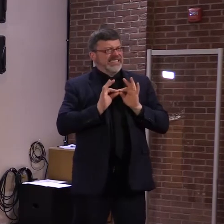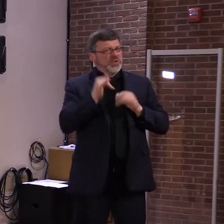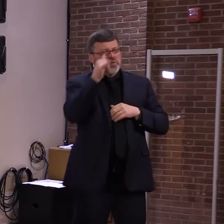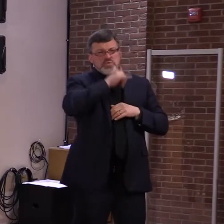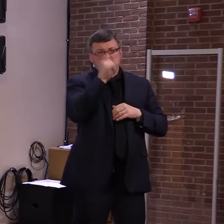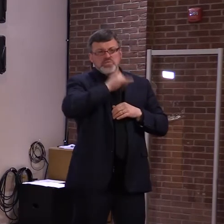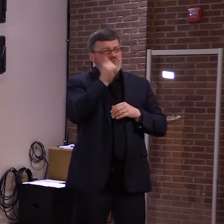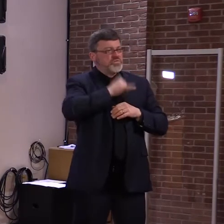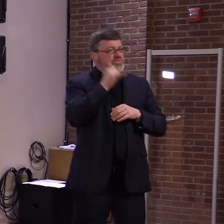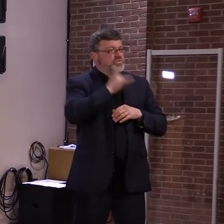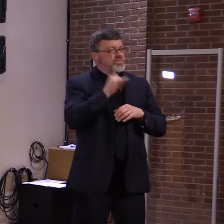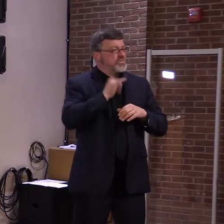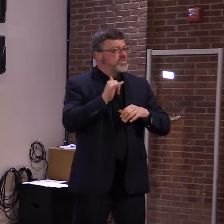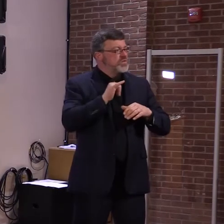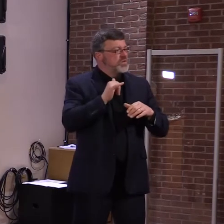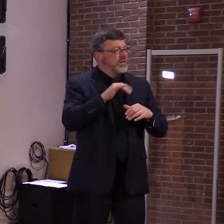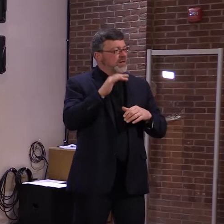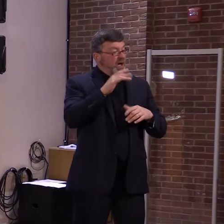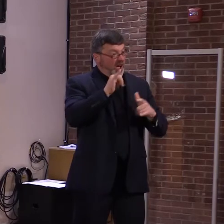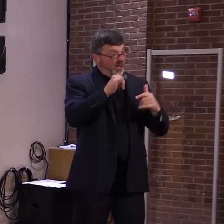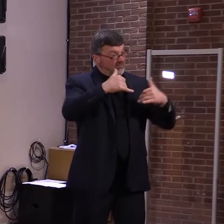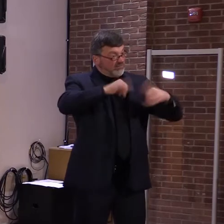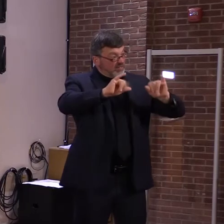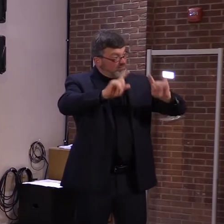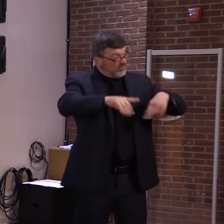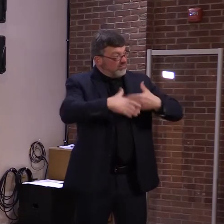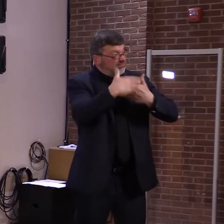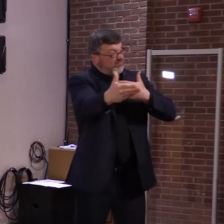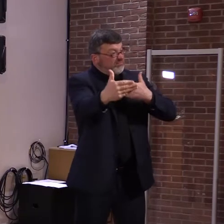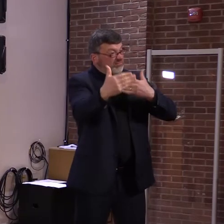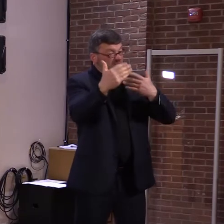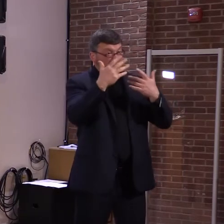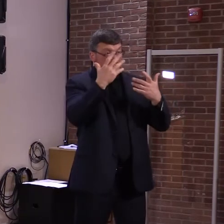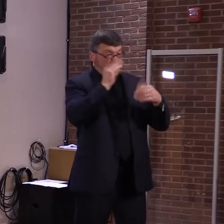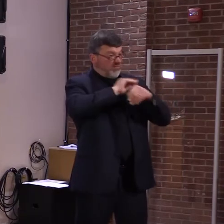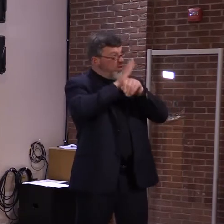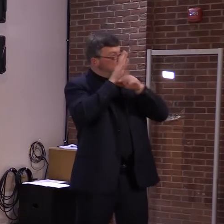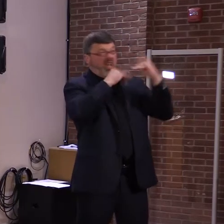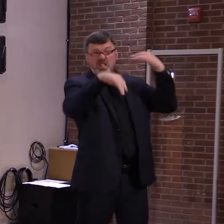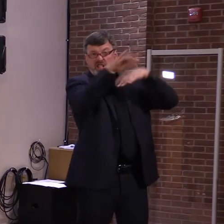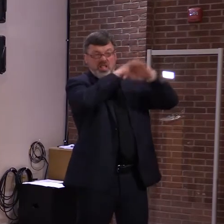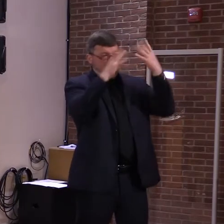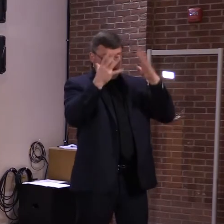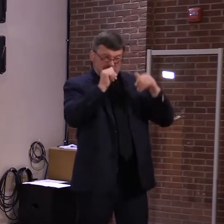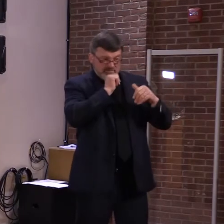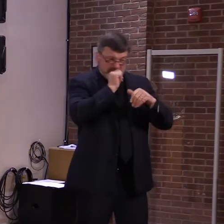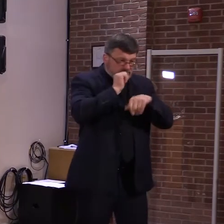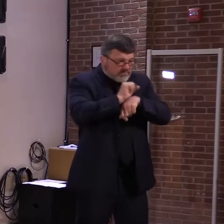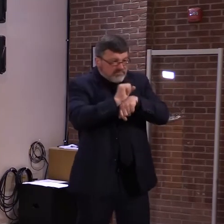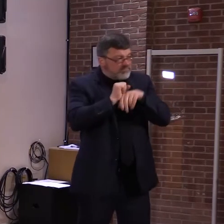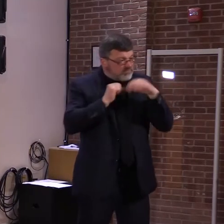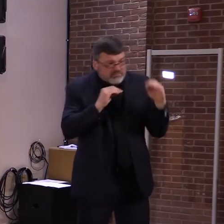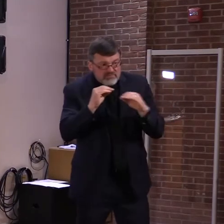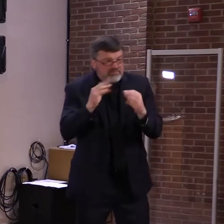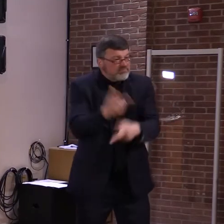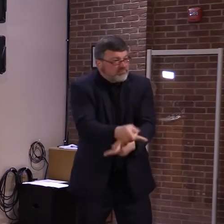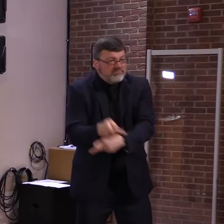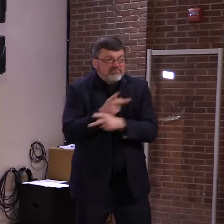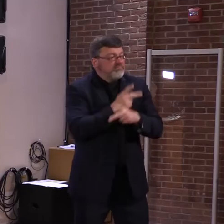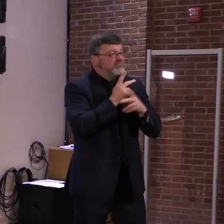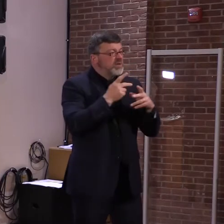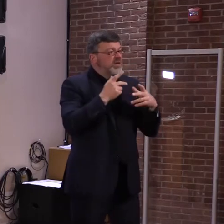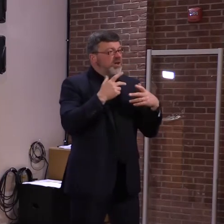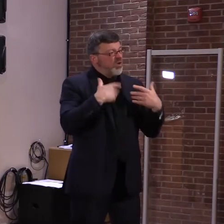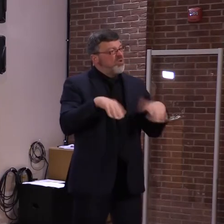working or get back to work during the pandemic. We truly cannot thank you enough. And it's Nurses